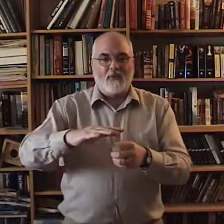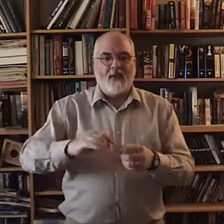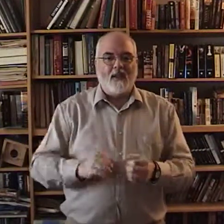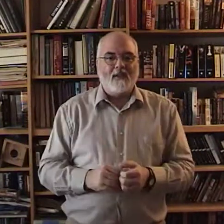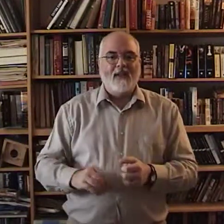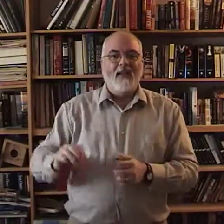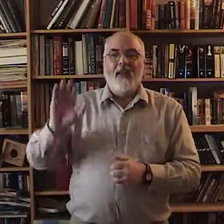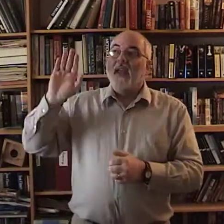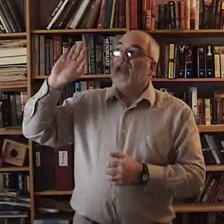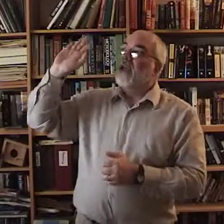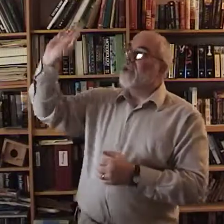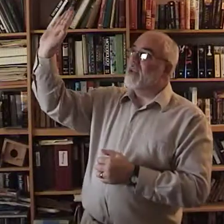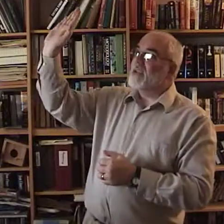Fulfill his.